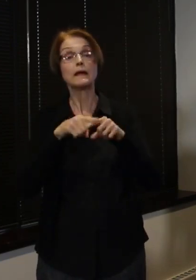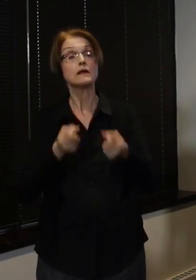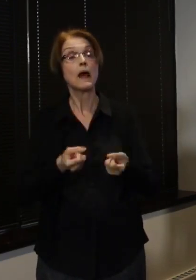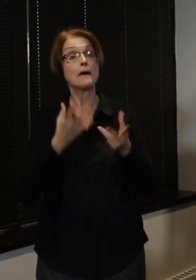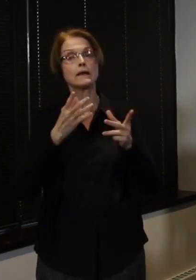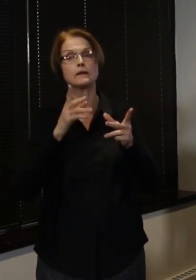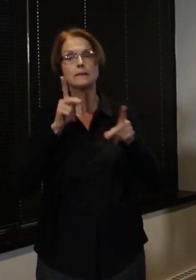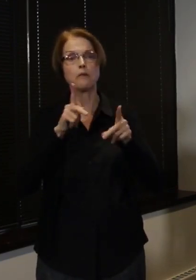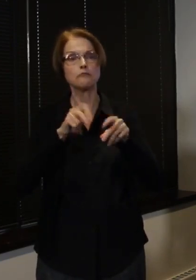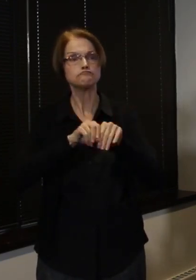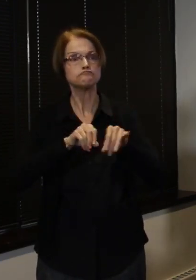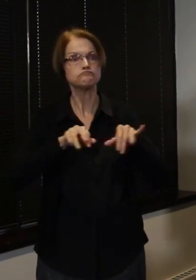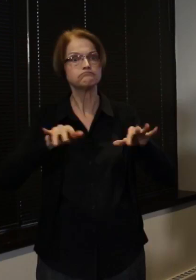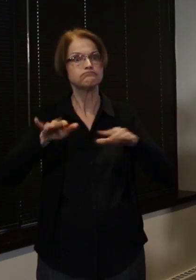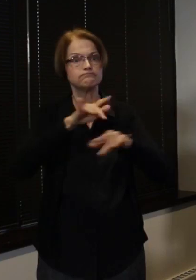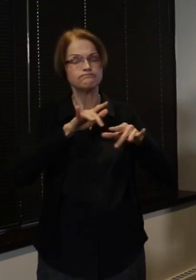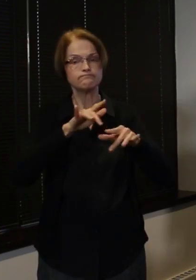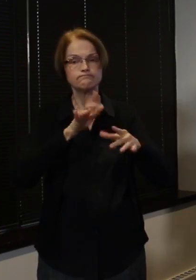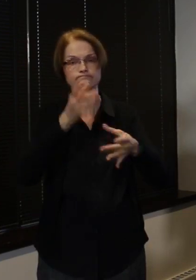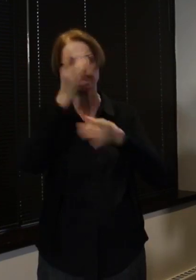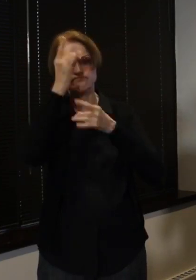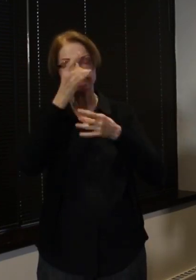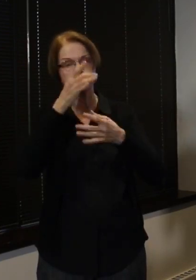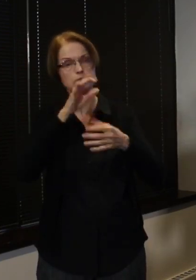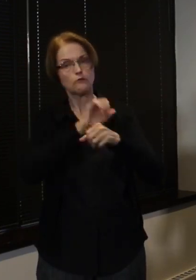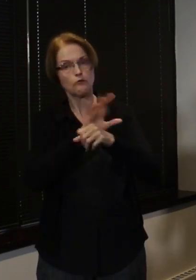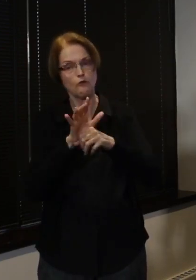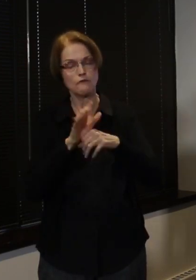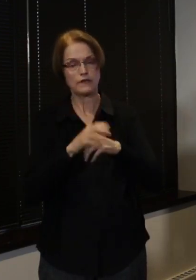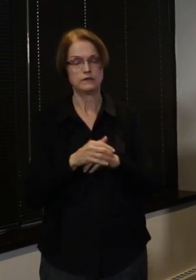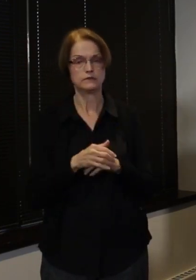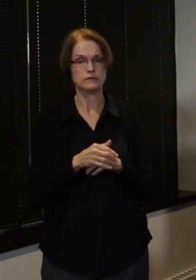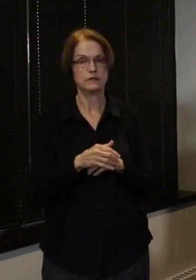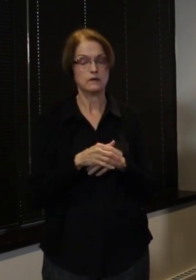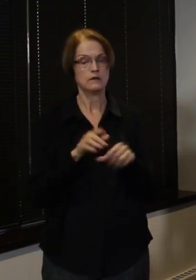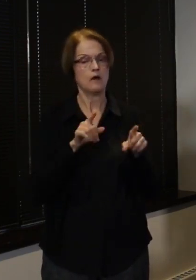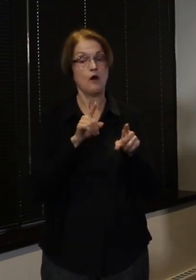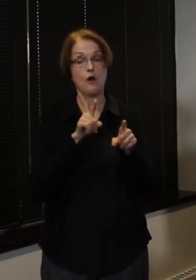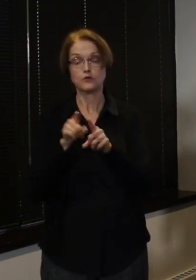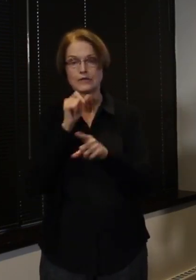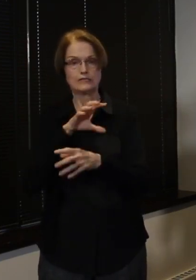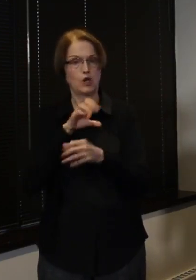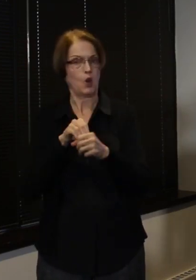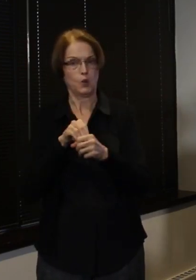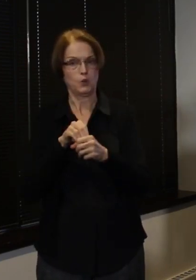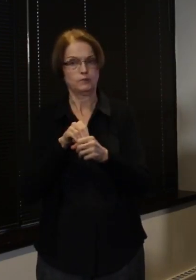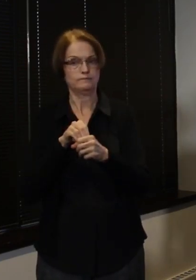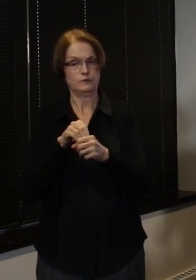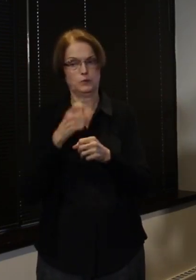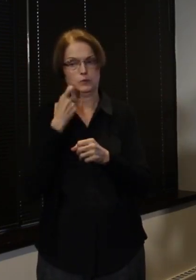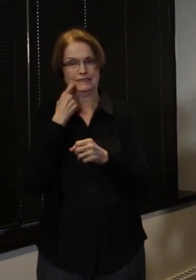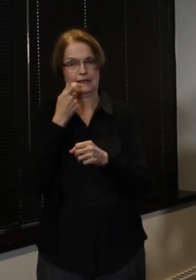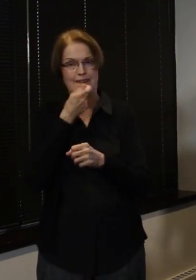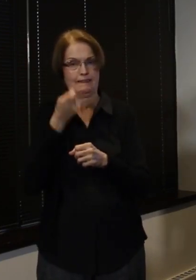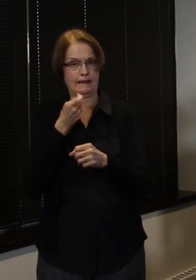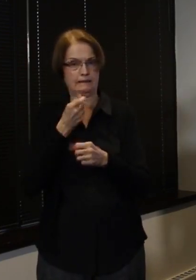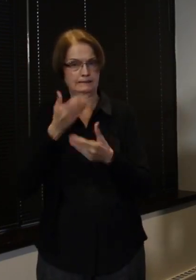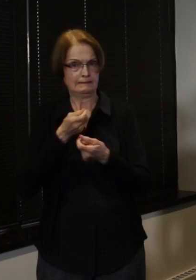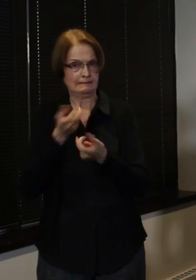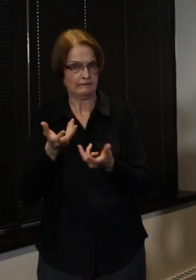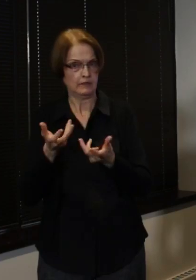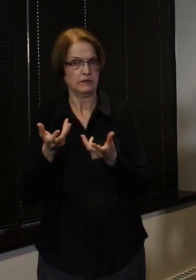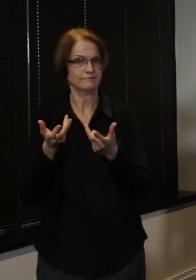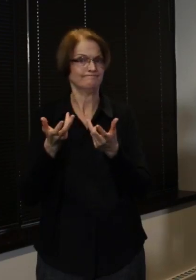community. And again, this doesn't factor in what we think we're going to see from Thanksgiving, where we know some people have